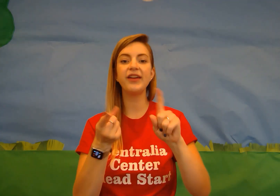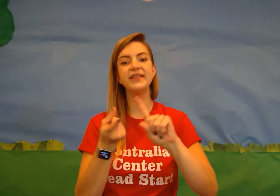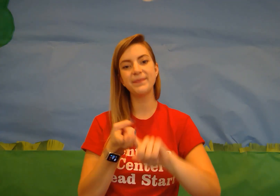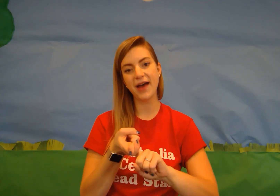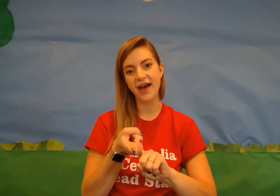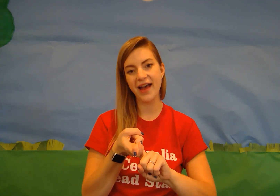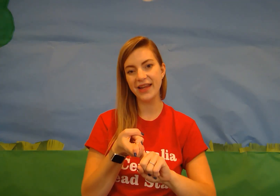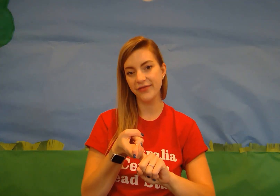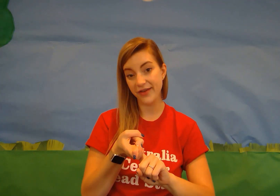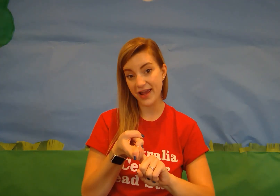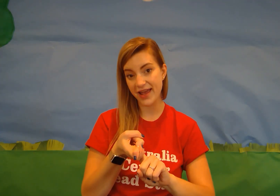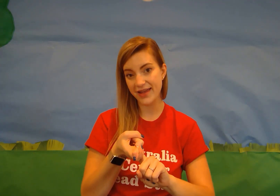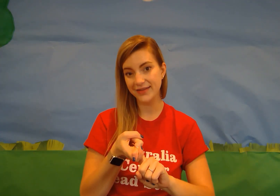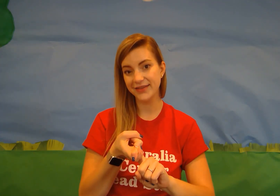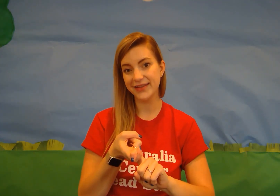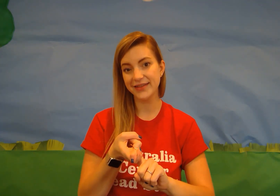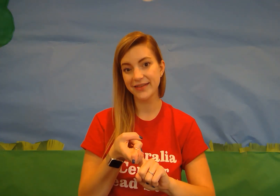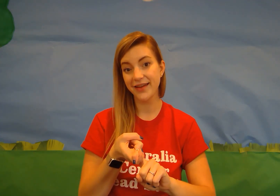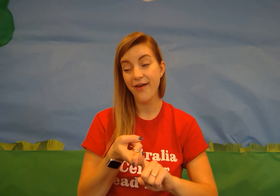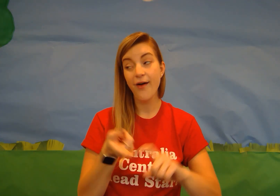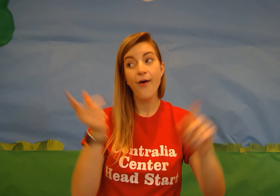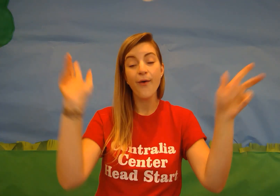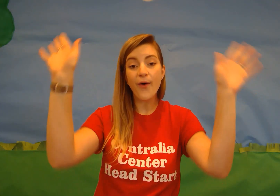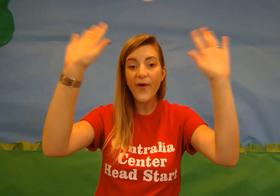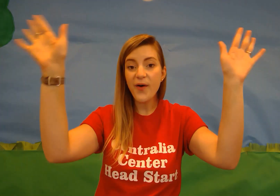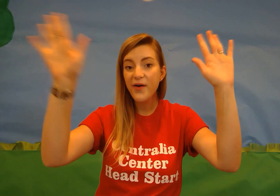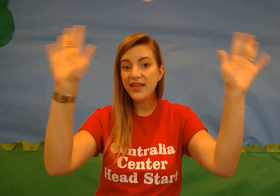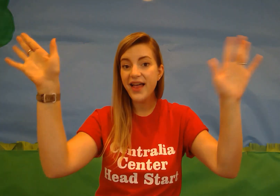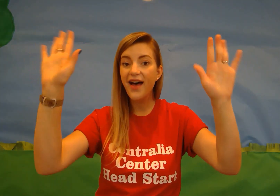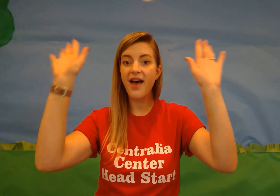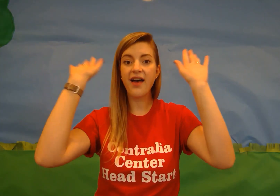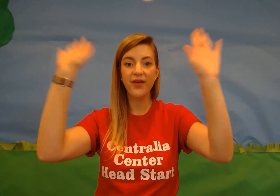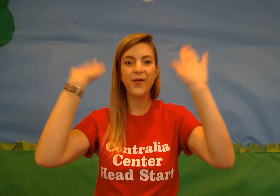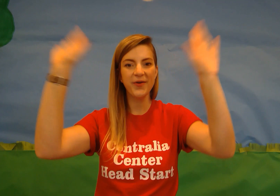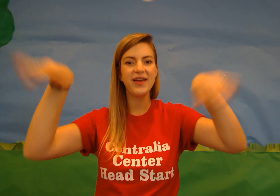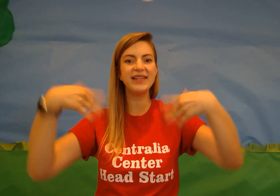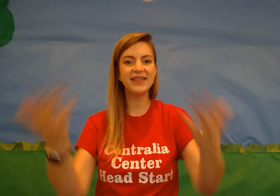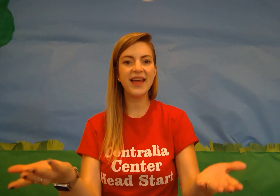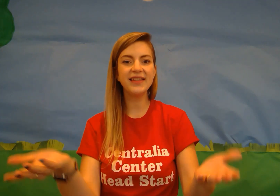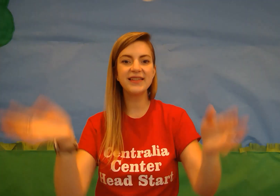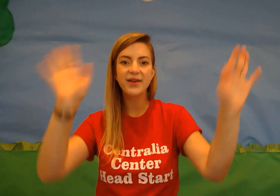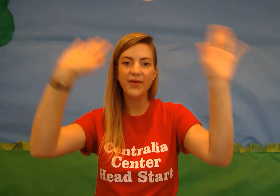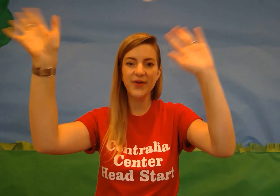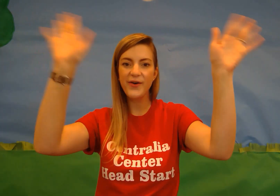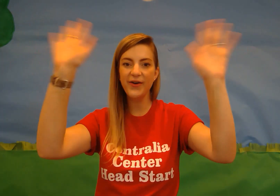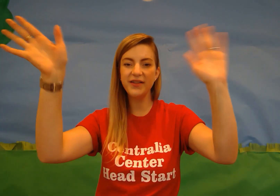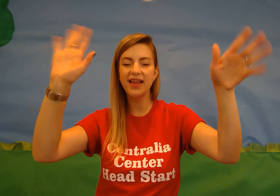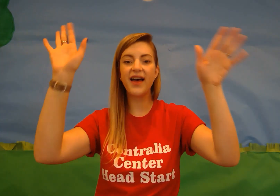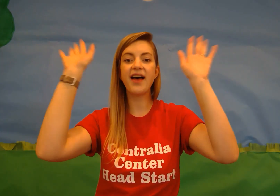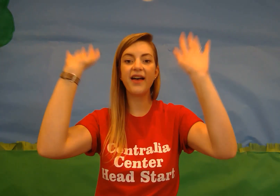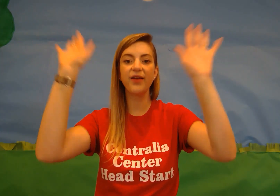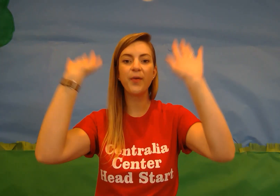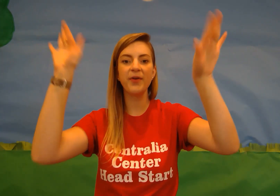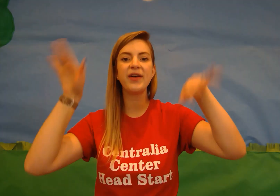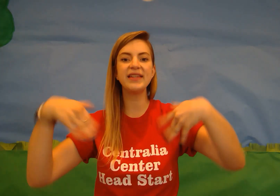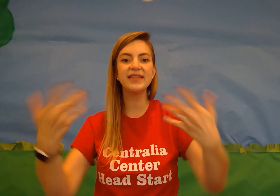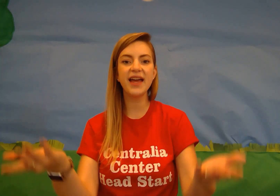friends, my friends. Hola, como estas? Hola, como estas?